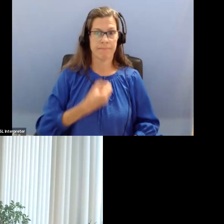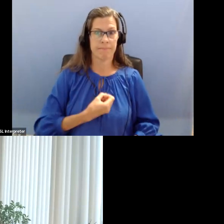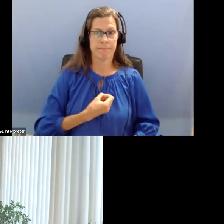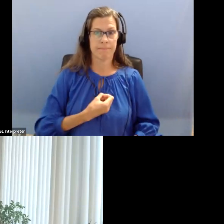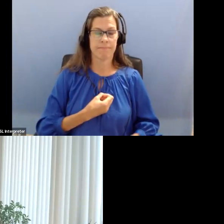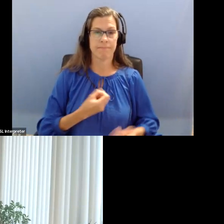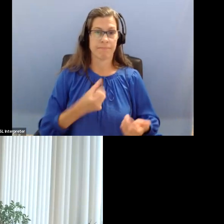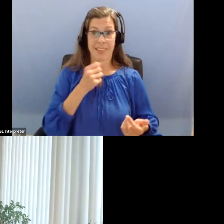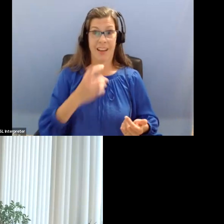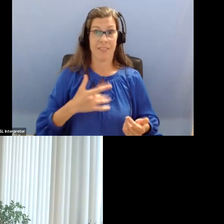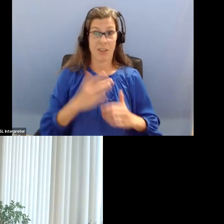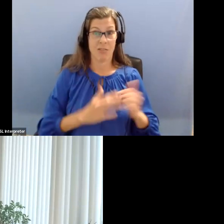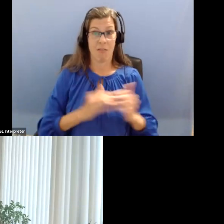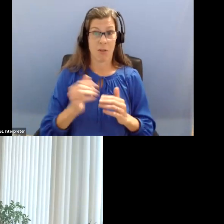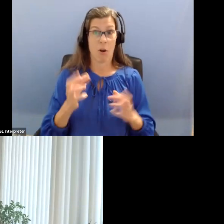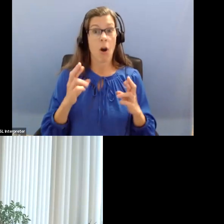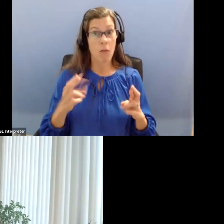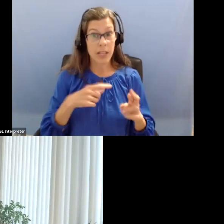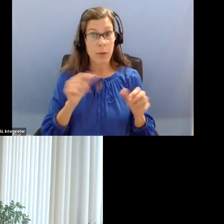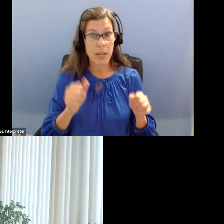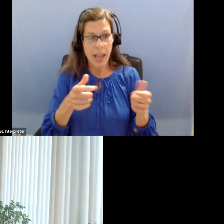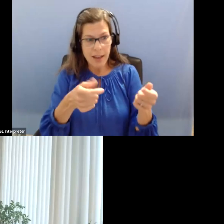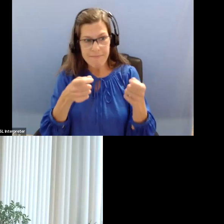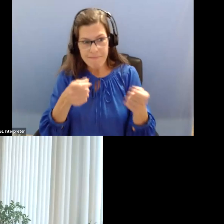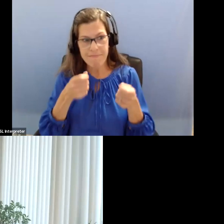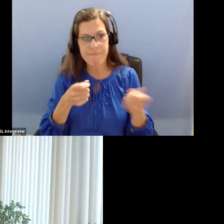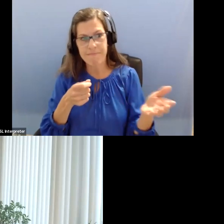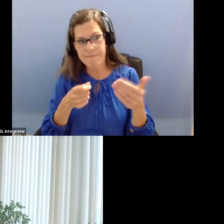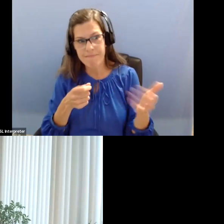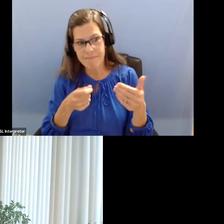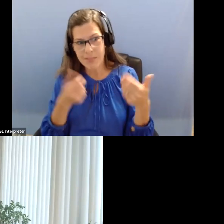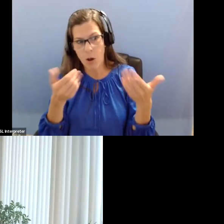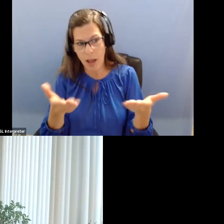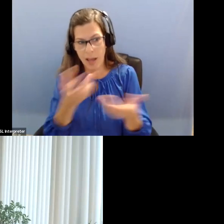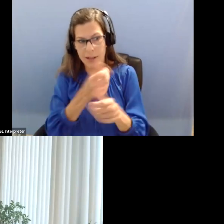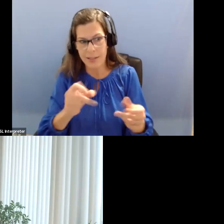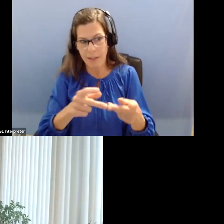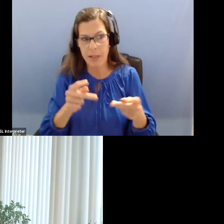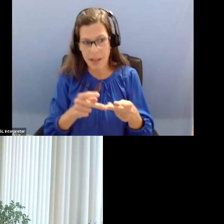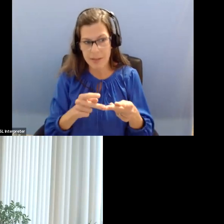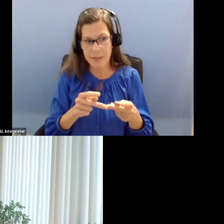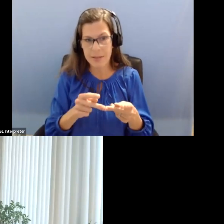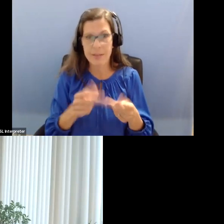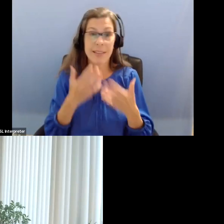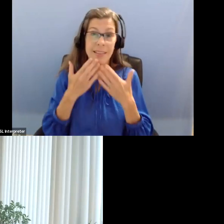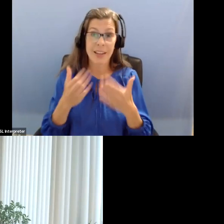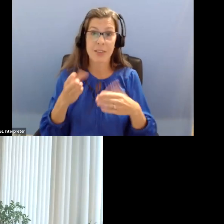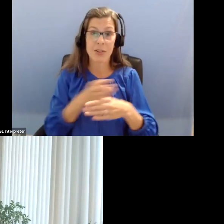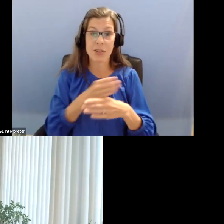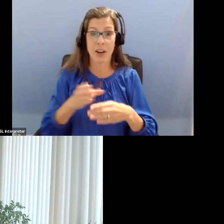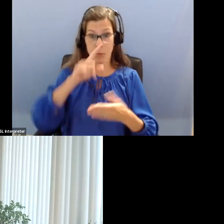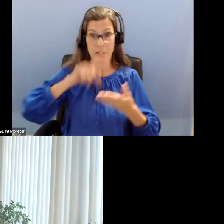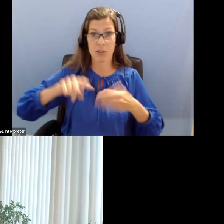whatever, that we can surface that. So I think we can uncover that at the same time. Thank you for sharing that. I'm just going to check the chat